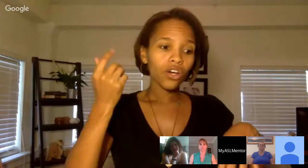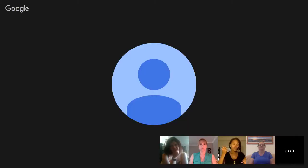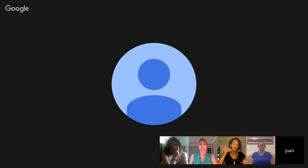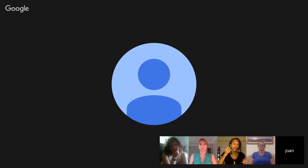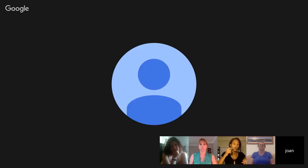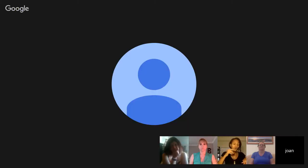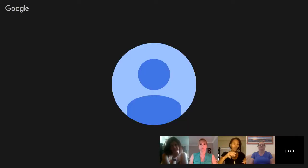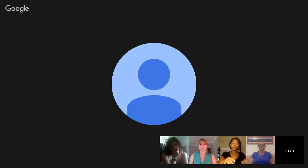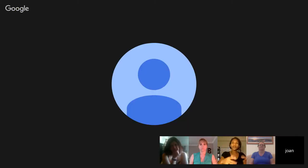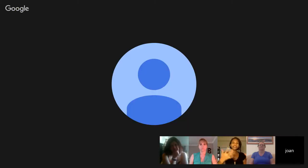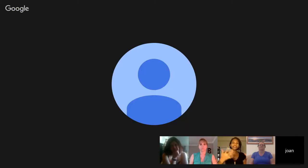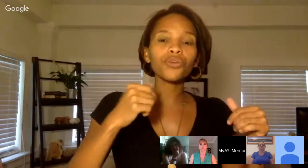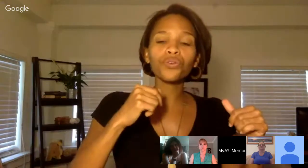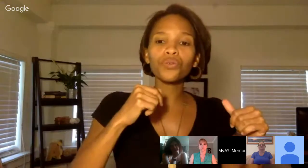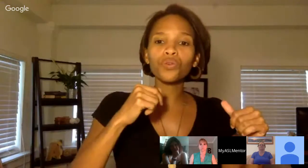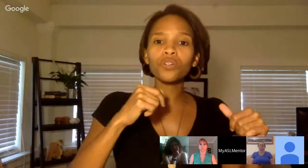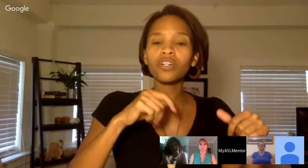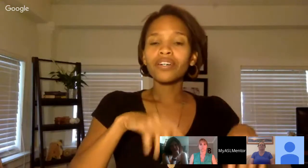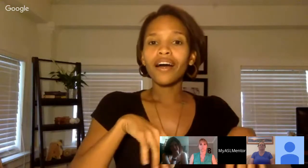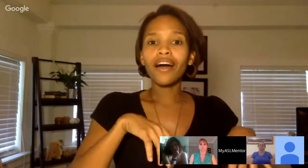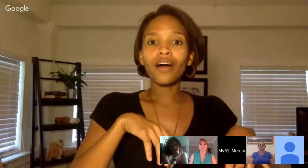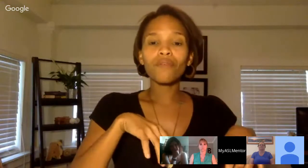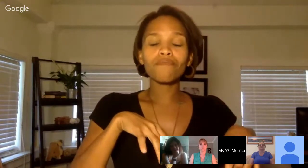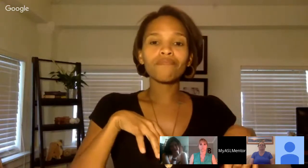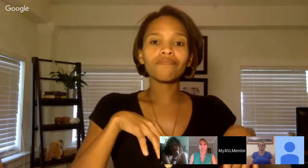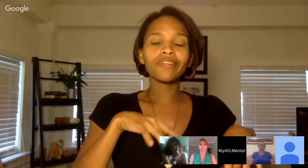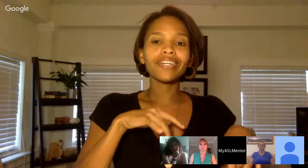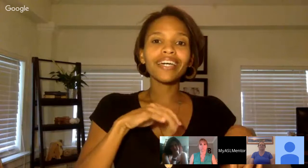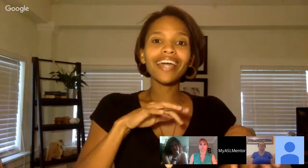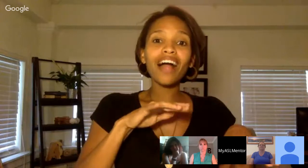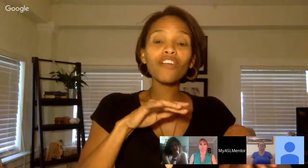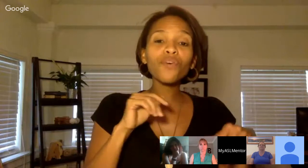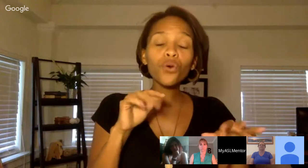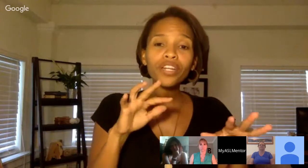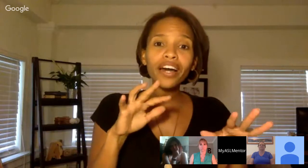I went to